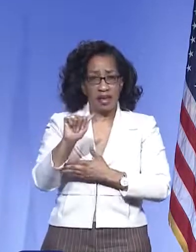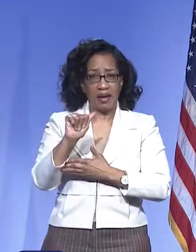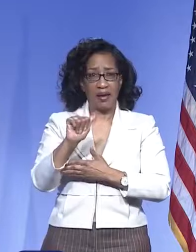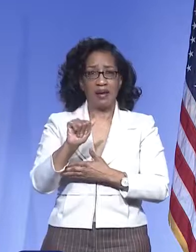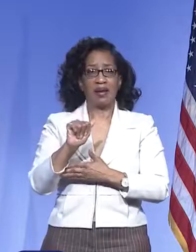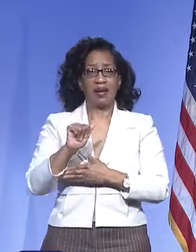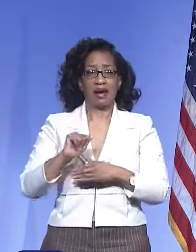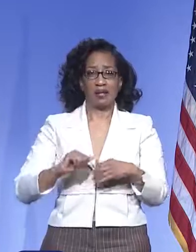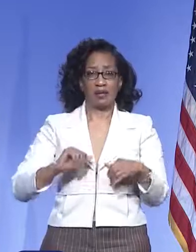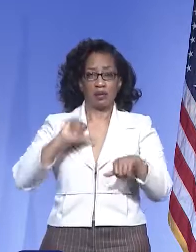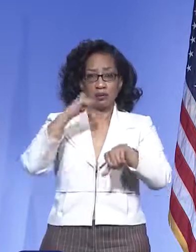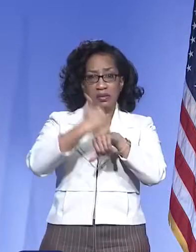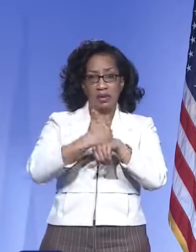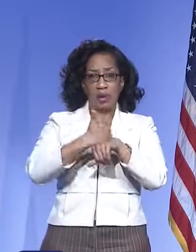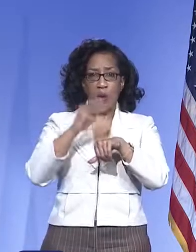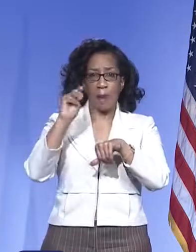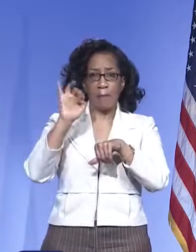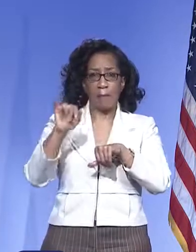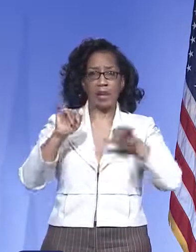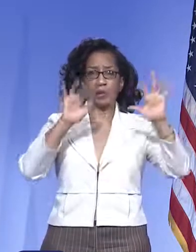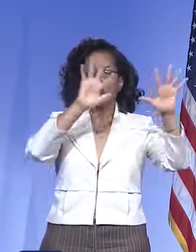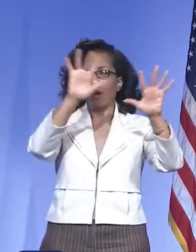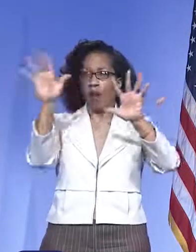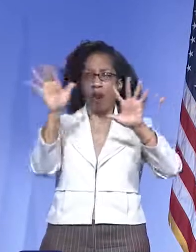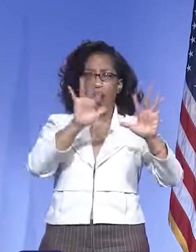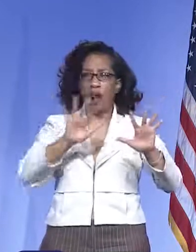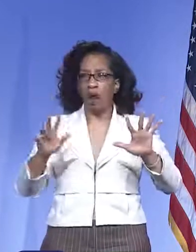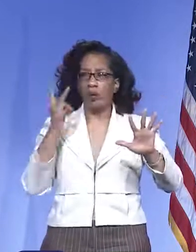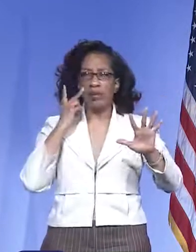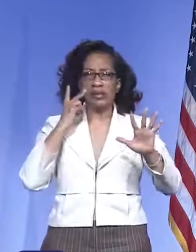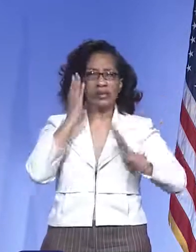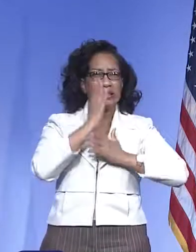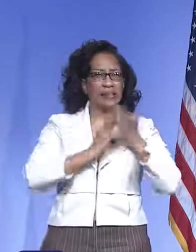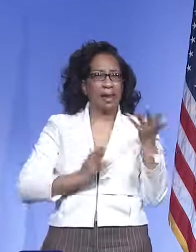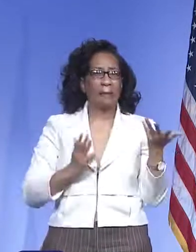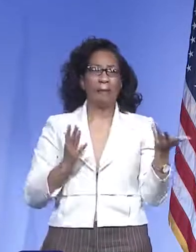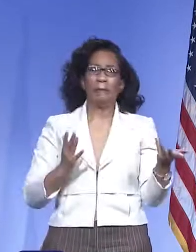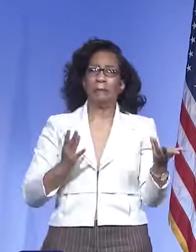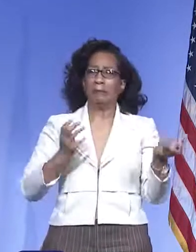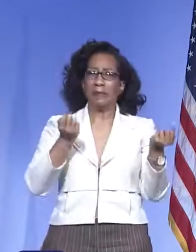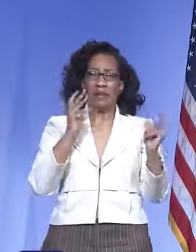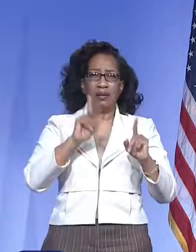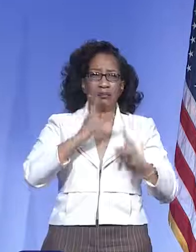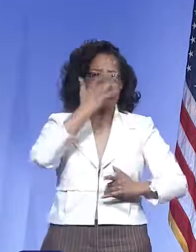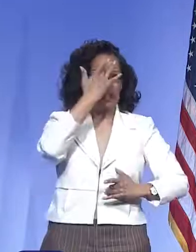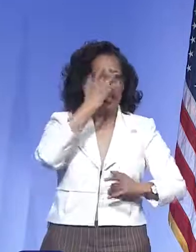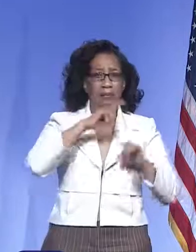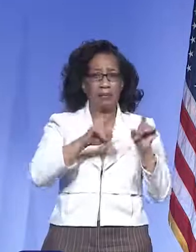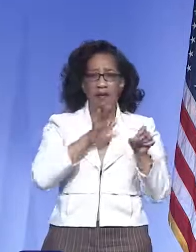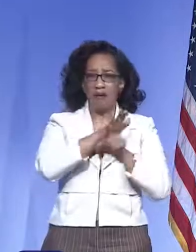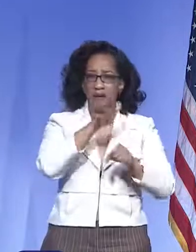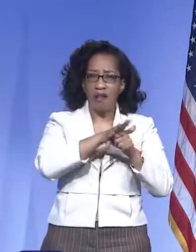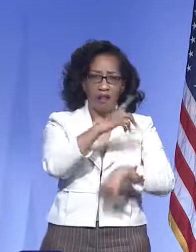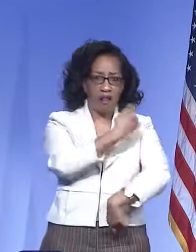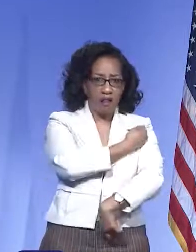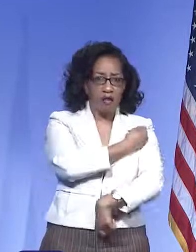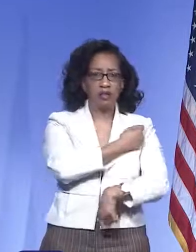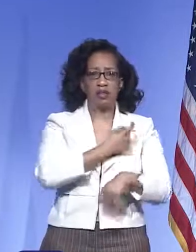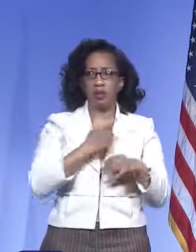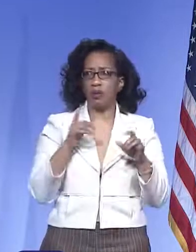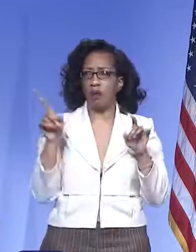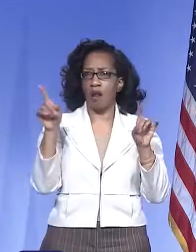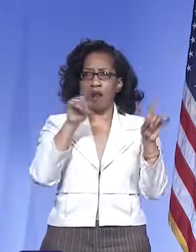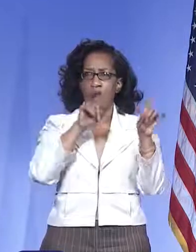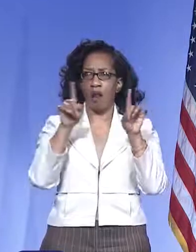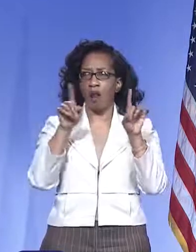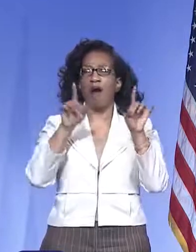map so we can see zip codes that are underserved. And that's how we decide where we will put these community pods, in addition to having a willing partner,